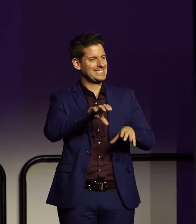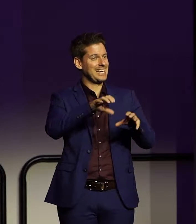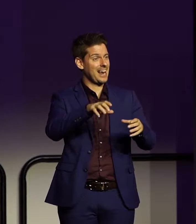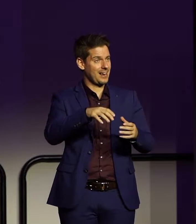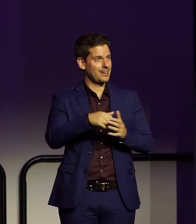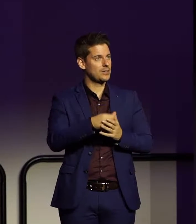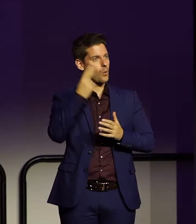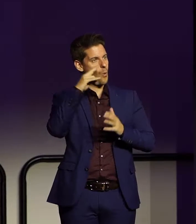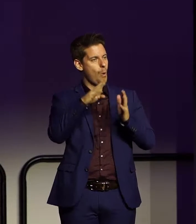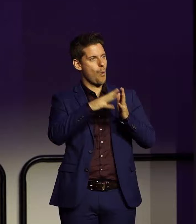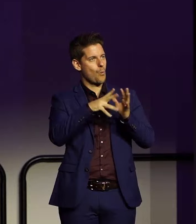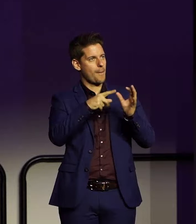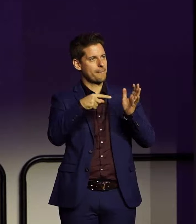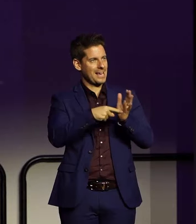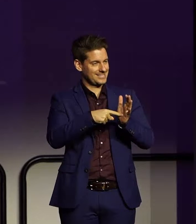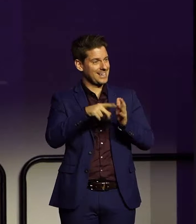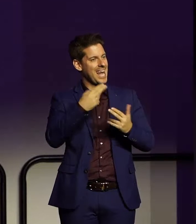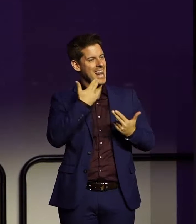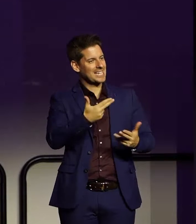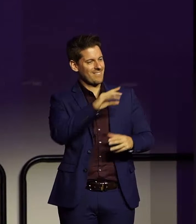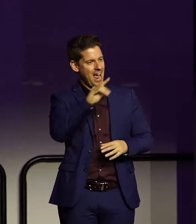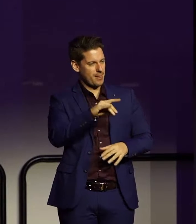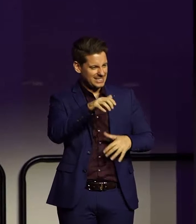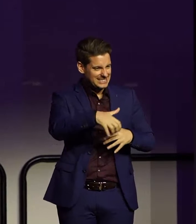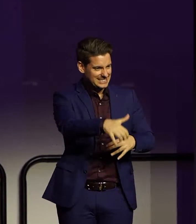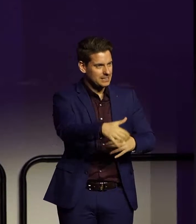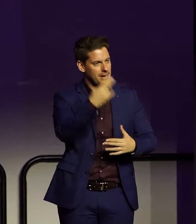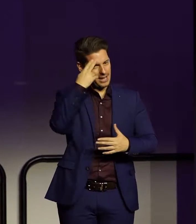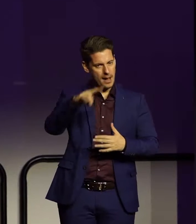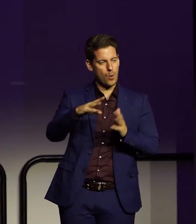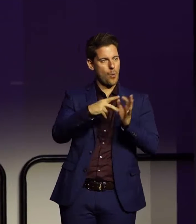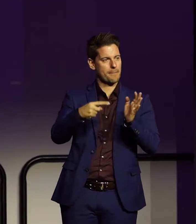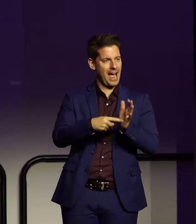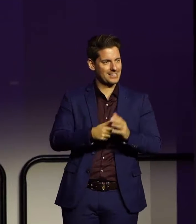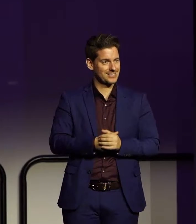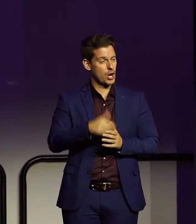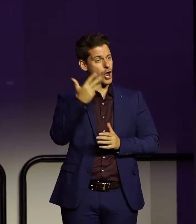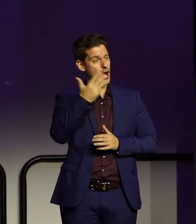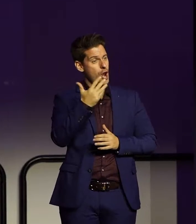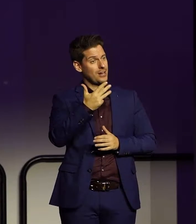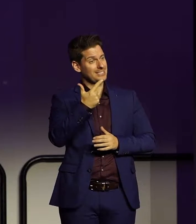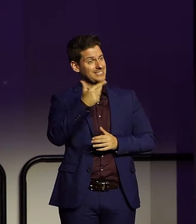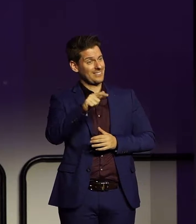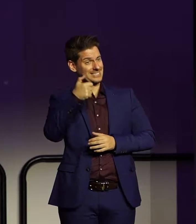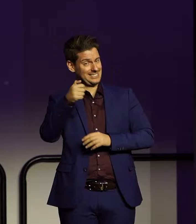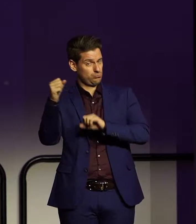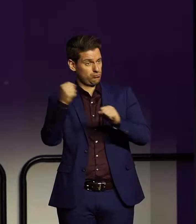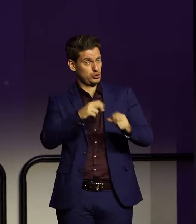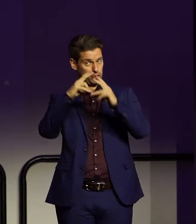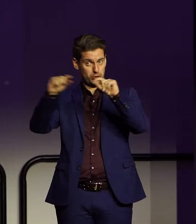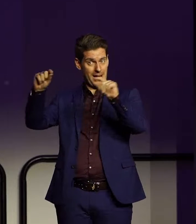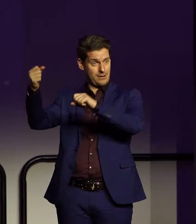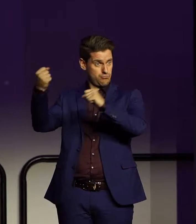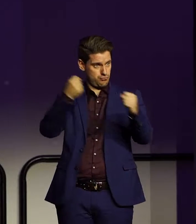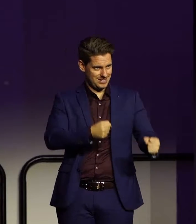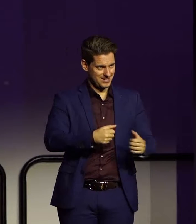it the Wombat. In 1976, when they were imported to Queensland from Japan, a